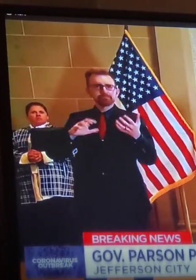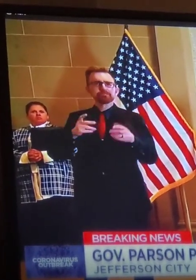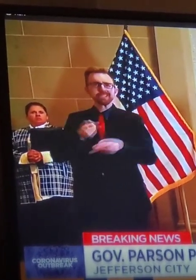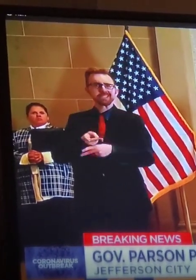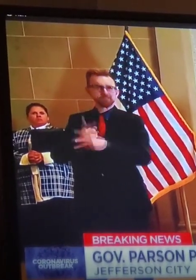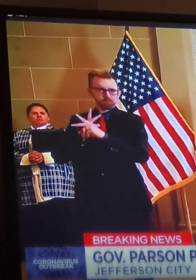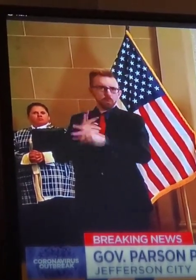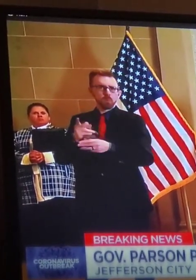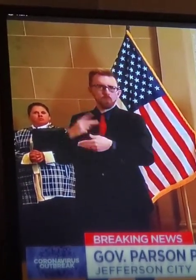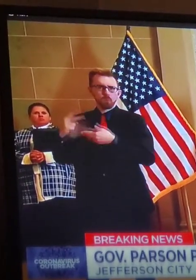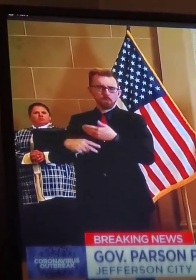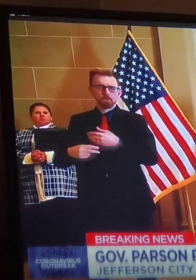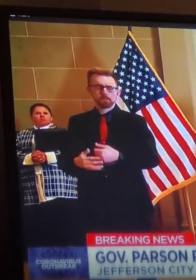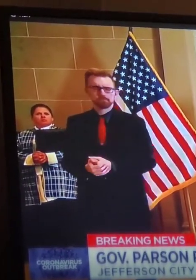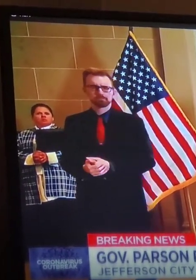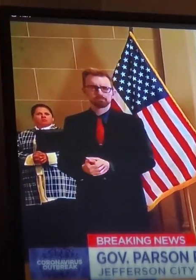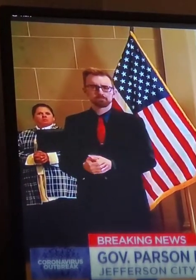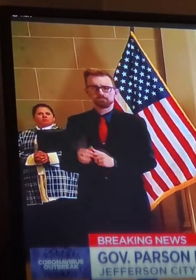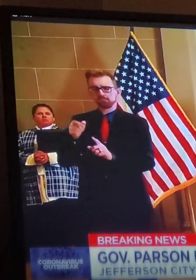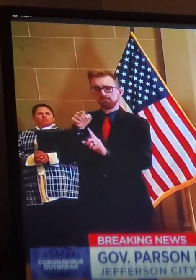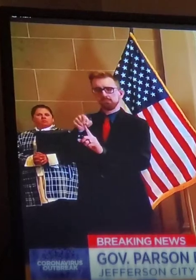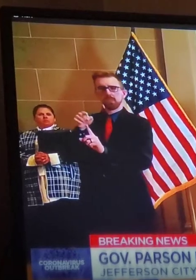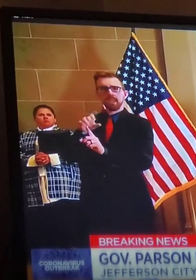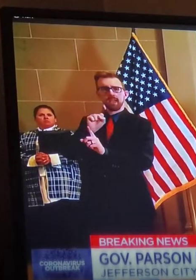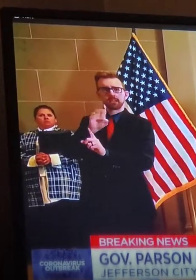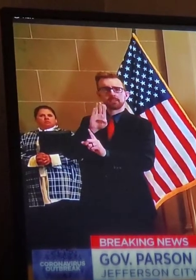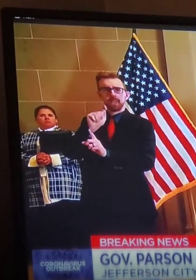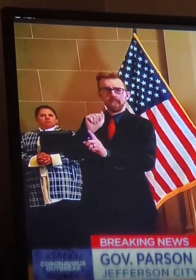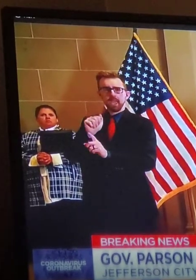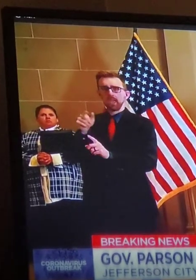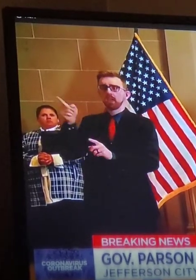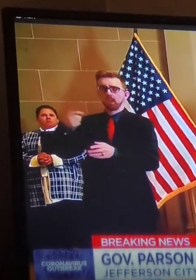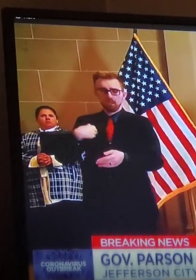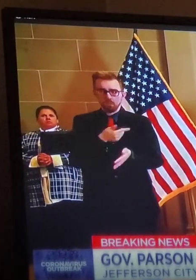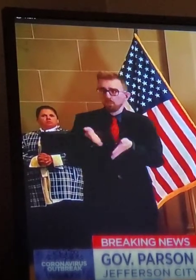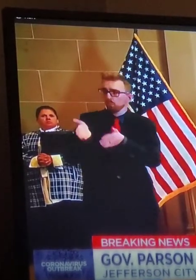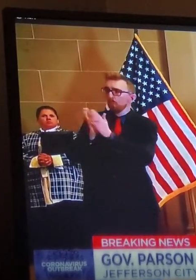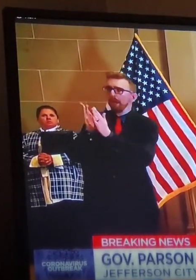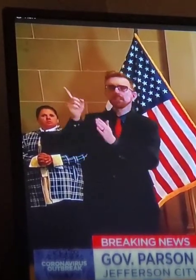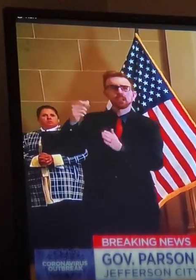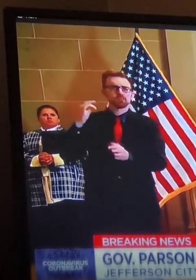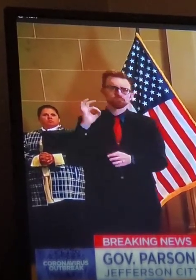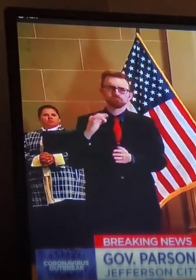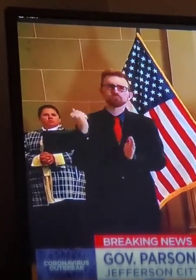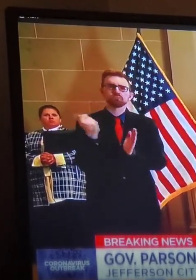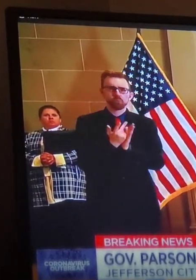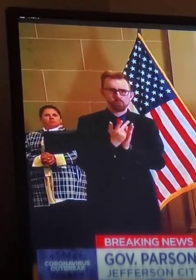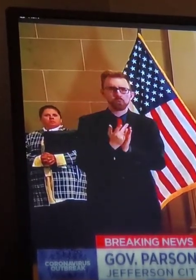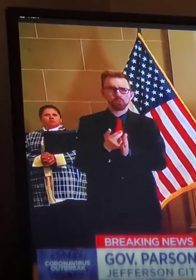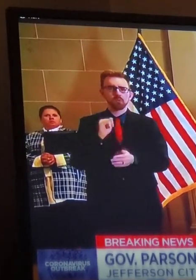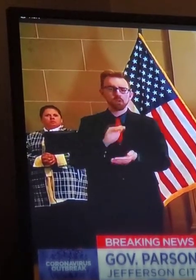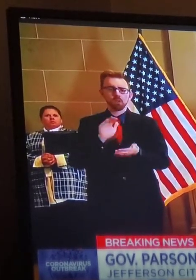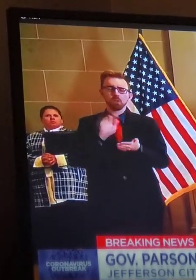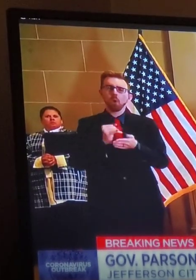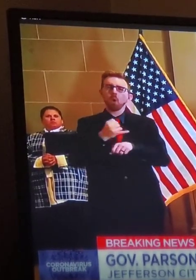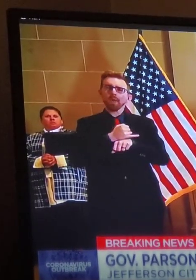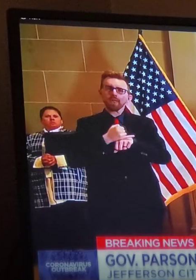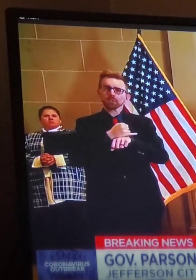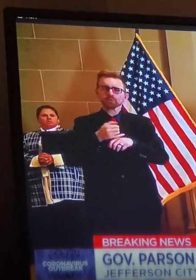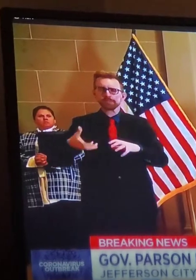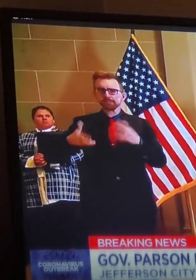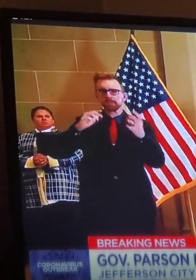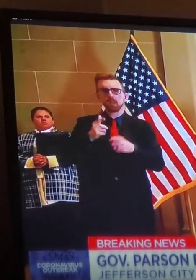Program. The SBA has approved our request, which will make low-interest disaster loans